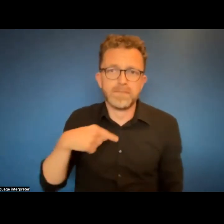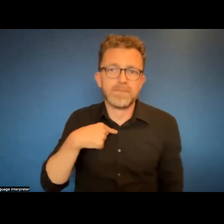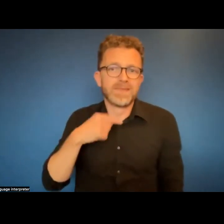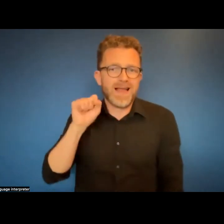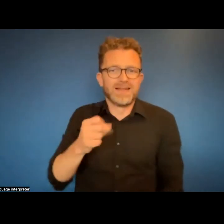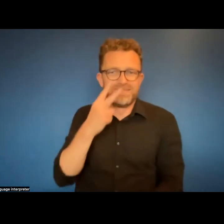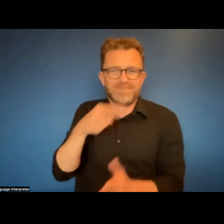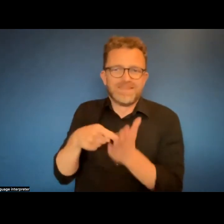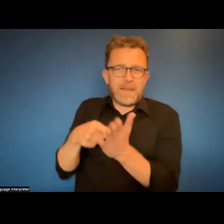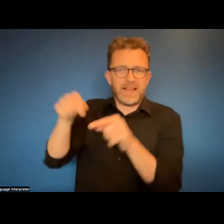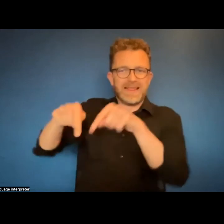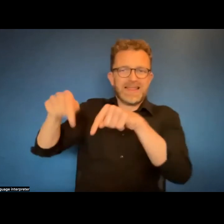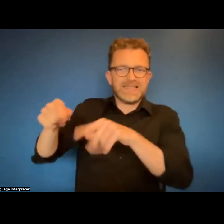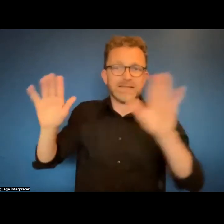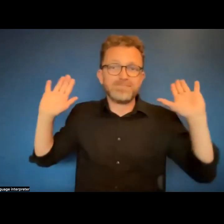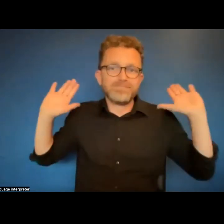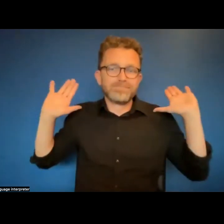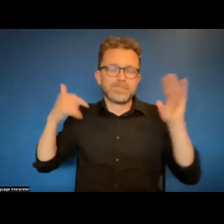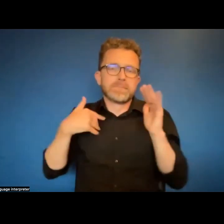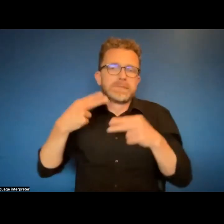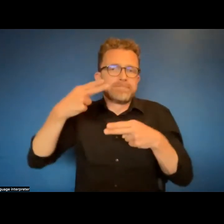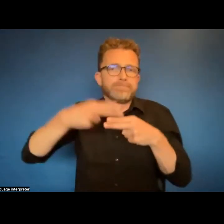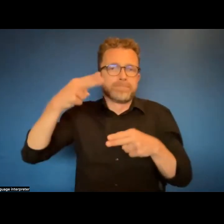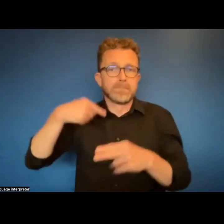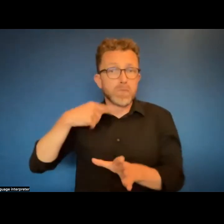How do I get rid of these things? Thank you.